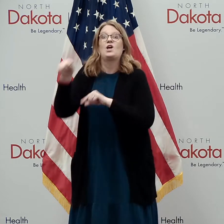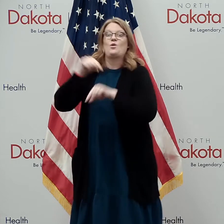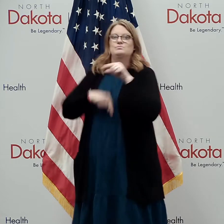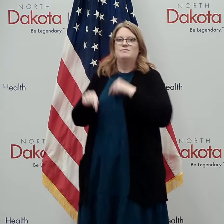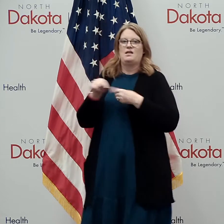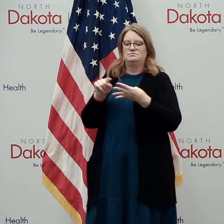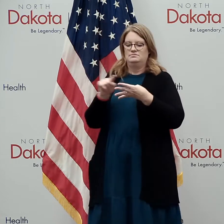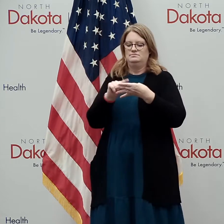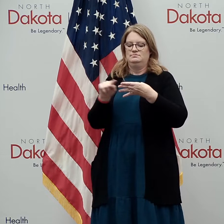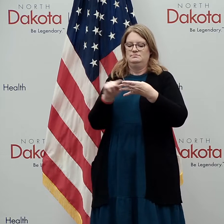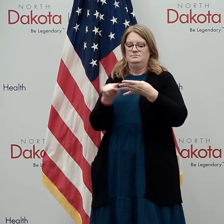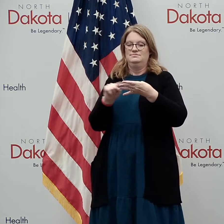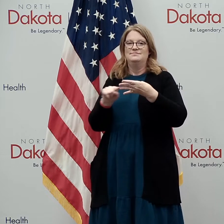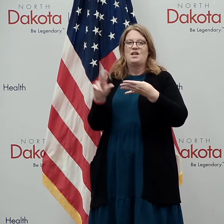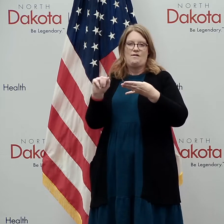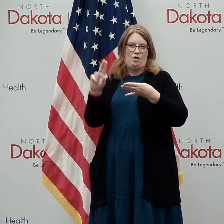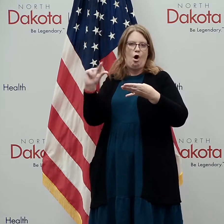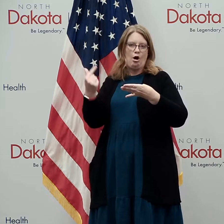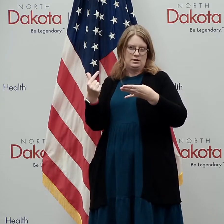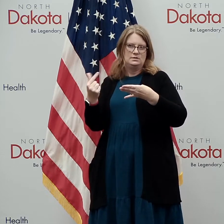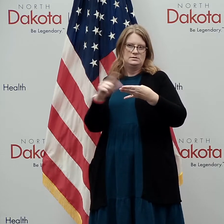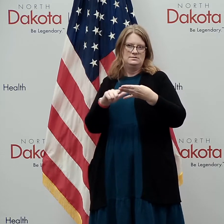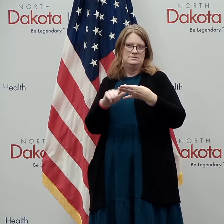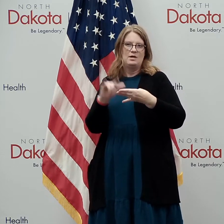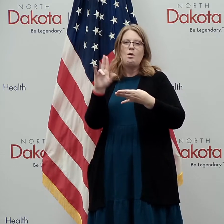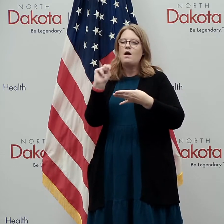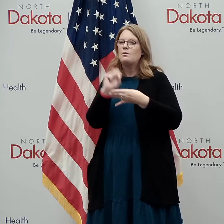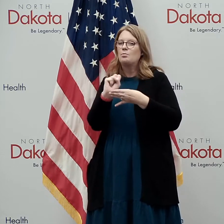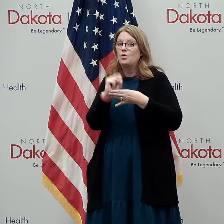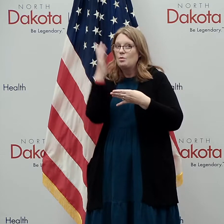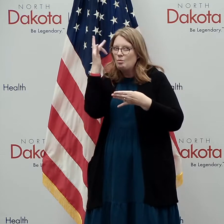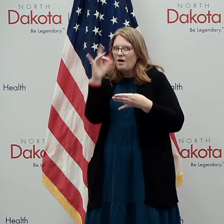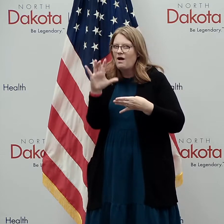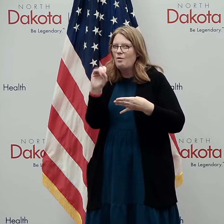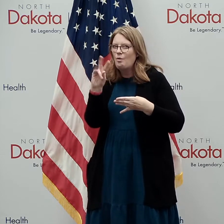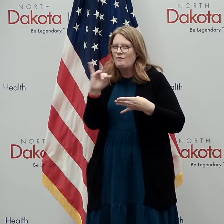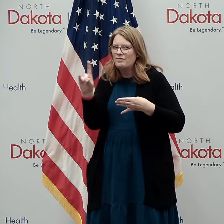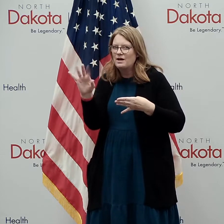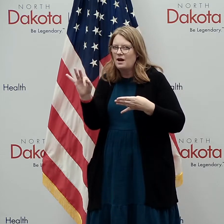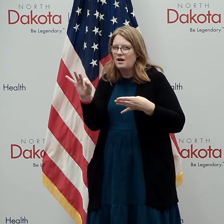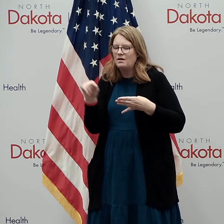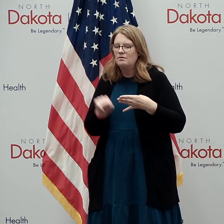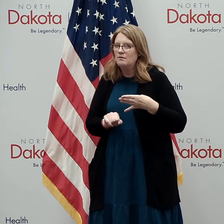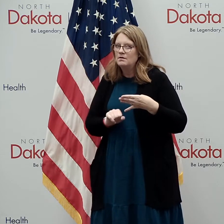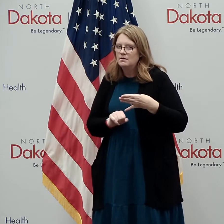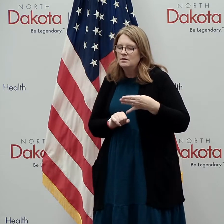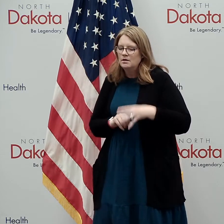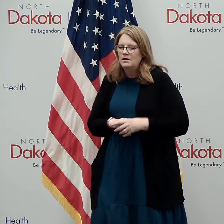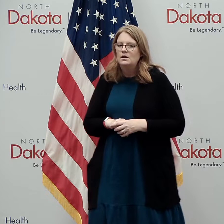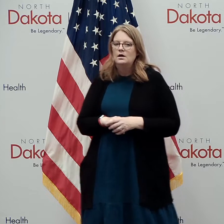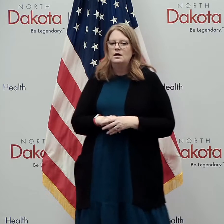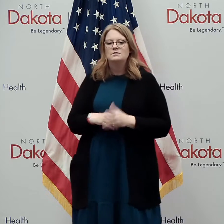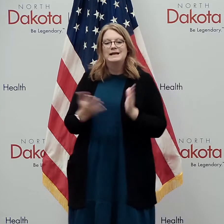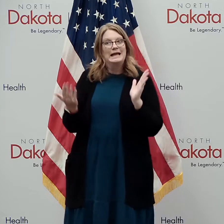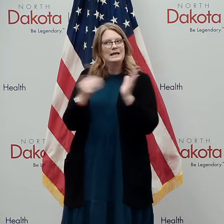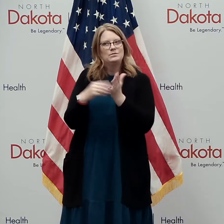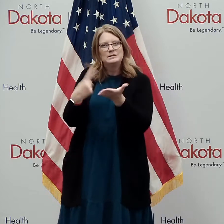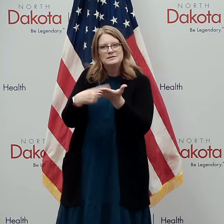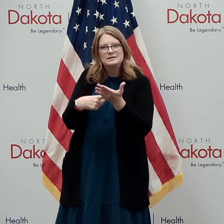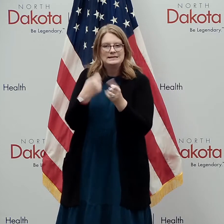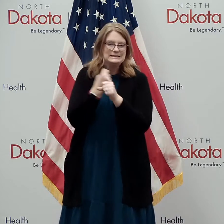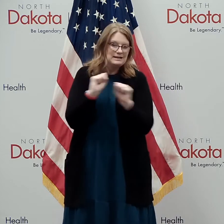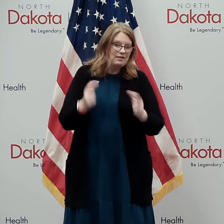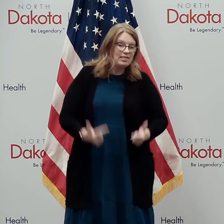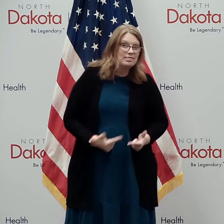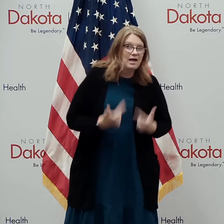August who are unemployed due to COVID. And we've talked all along about saving lives and